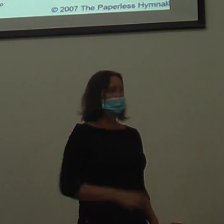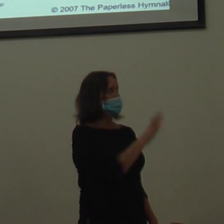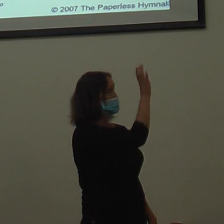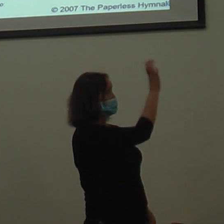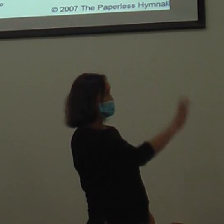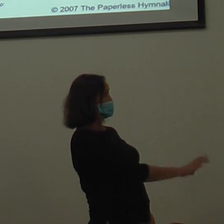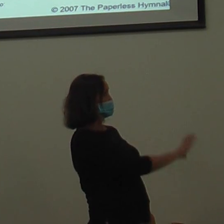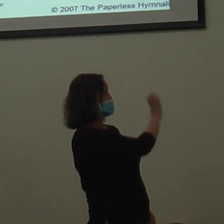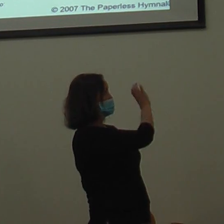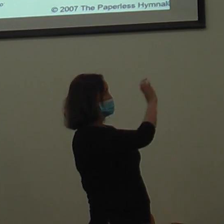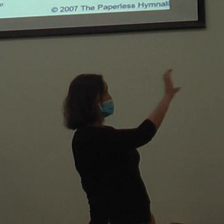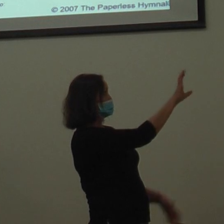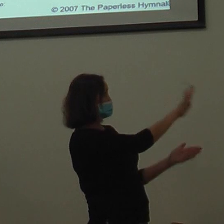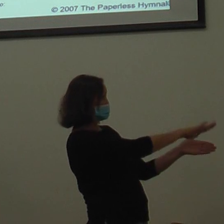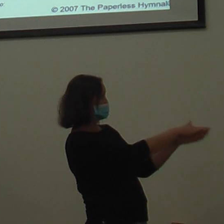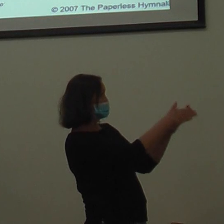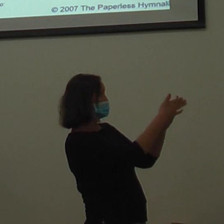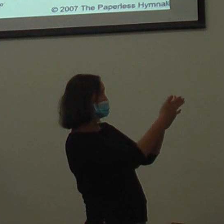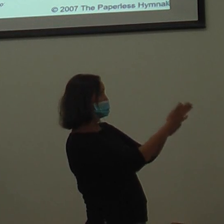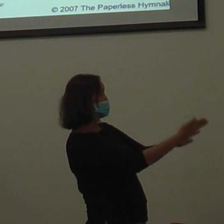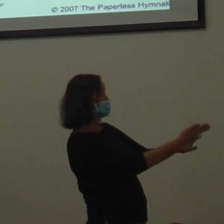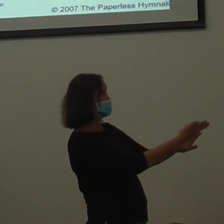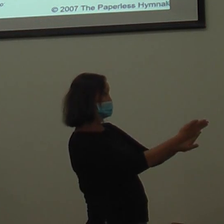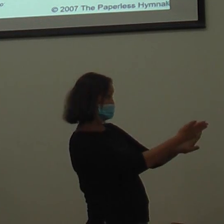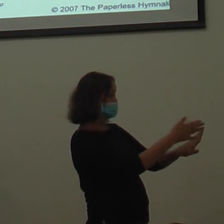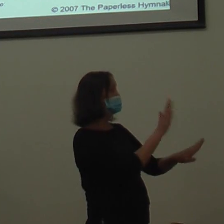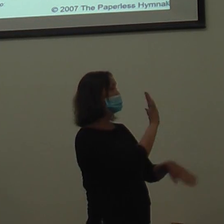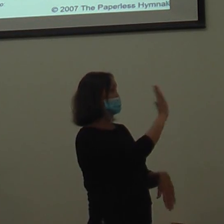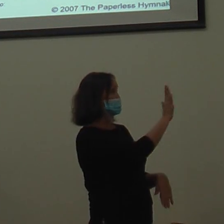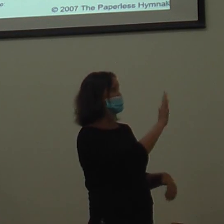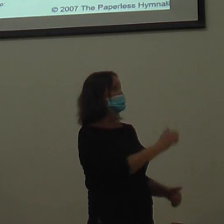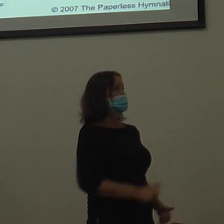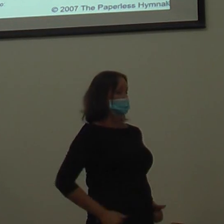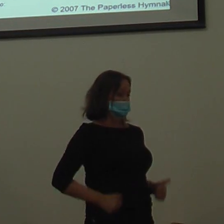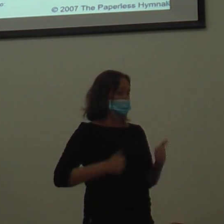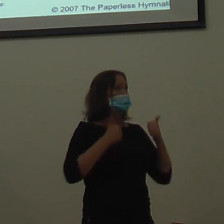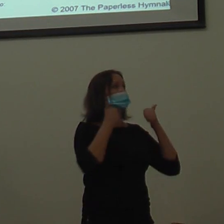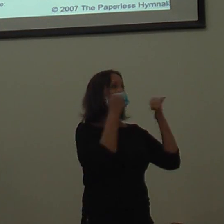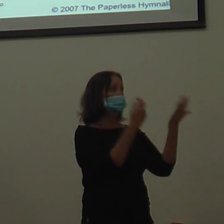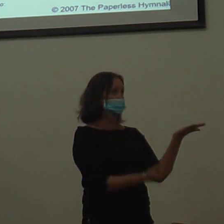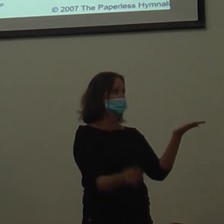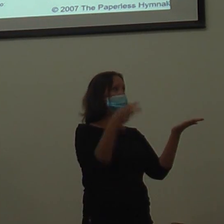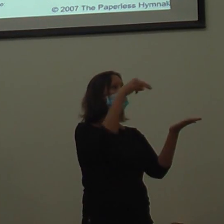Christ, His death and